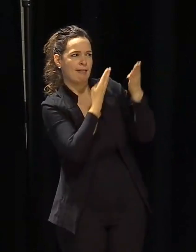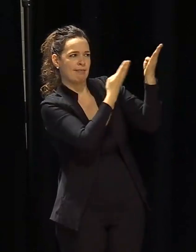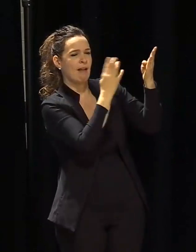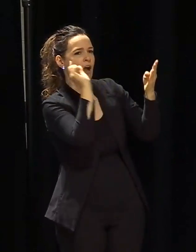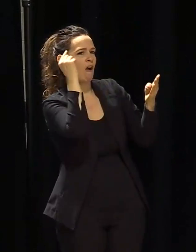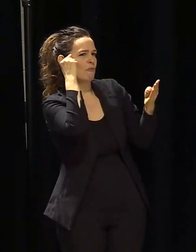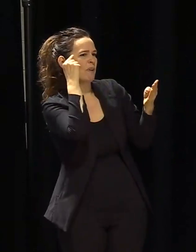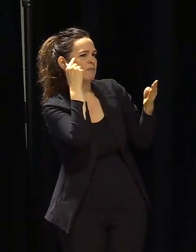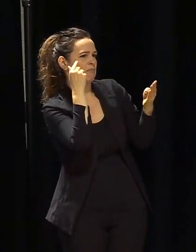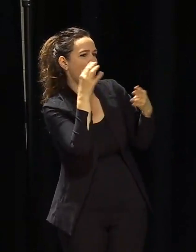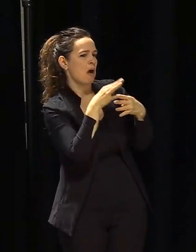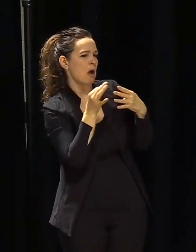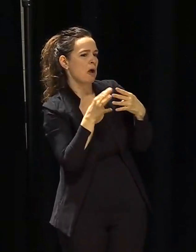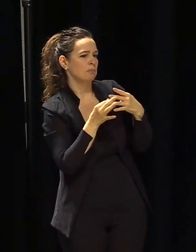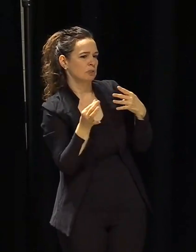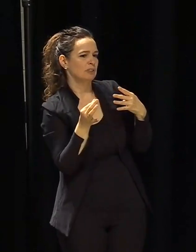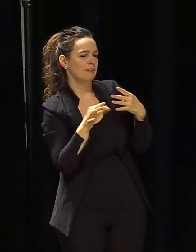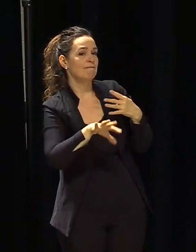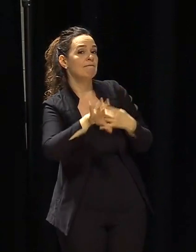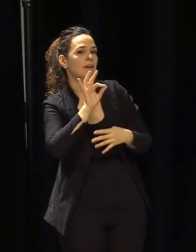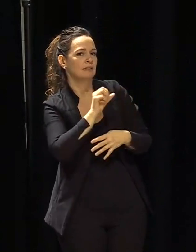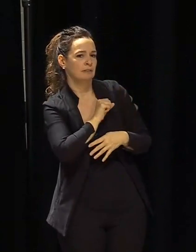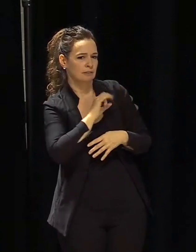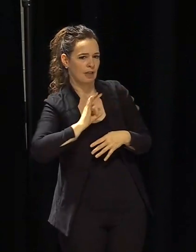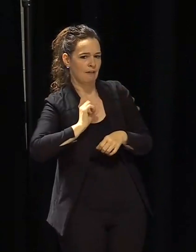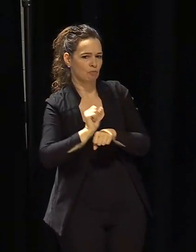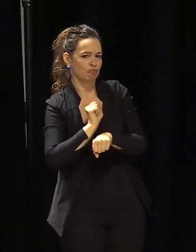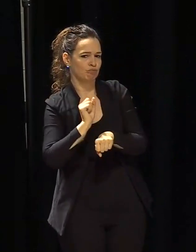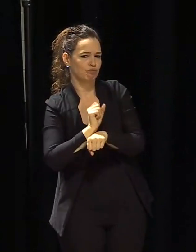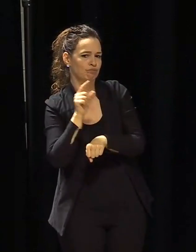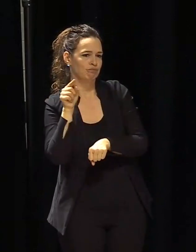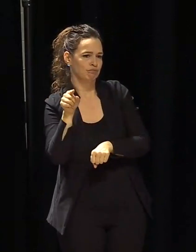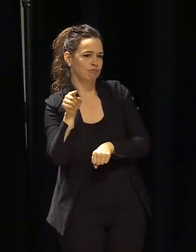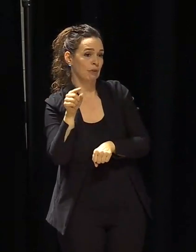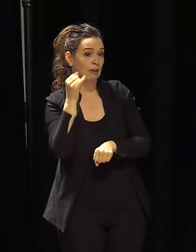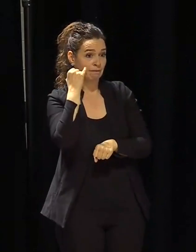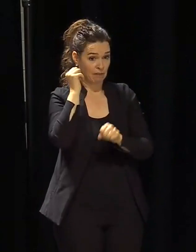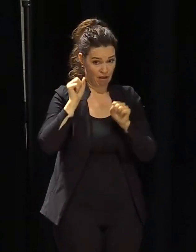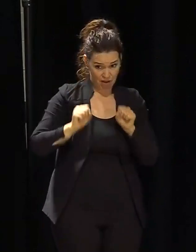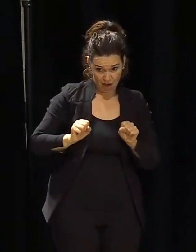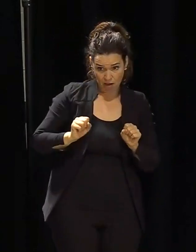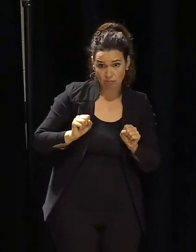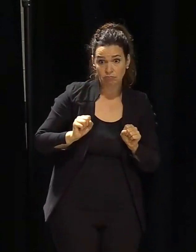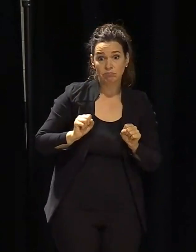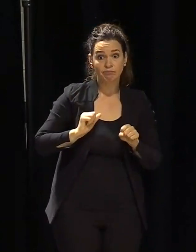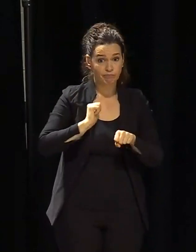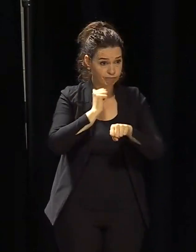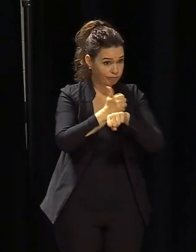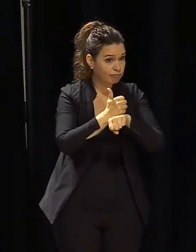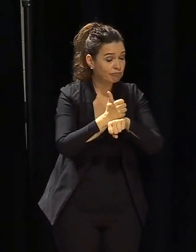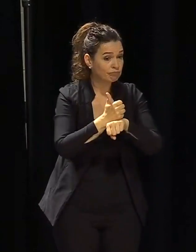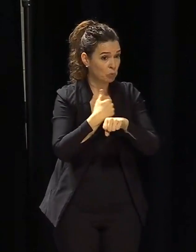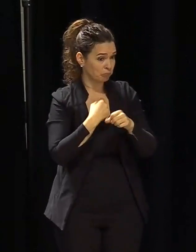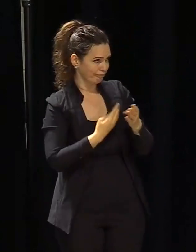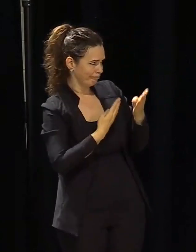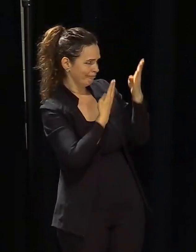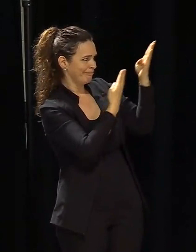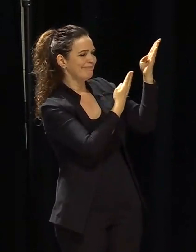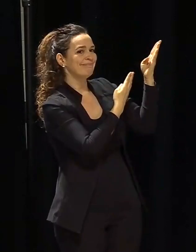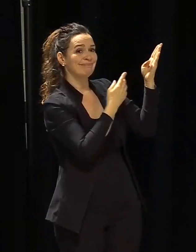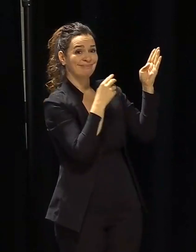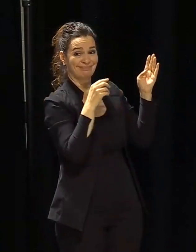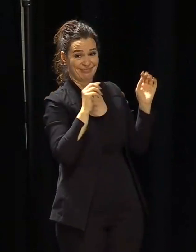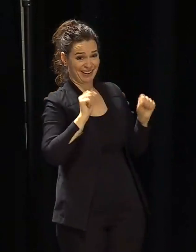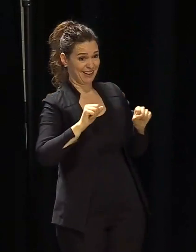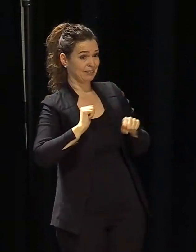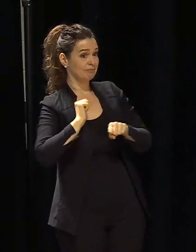multiple entities to be able to staff that. And if we can pull that off, we'll go to the state with that plan, and I'm sure it'll get approved quickly. So we're working on that. That would be like